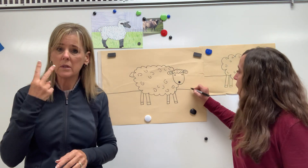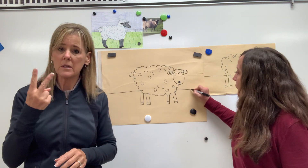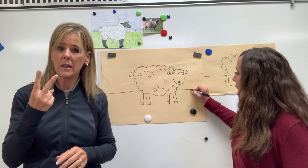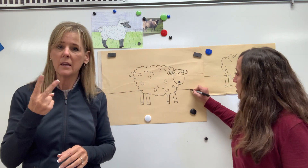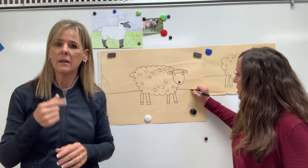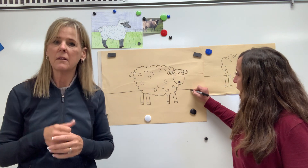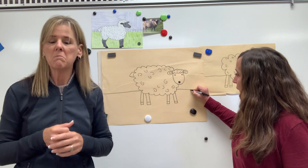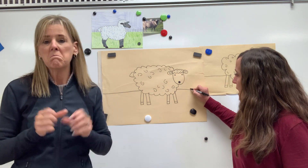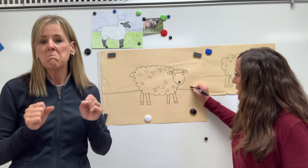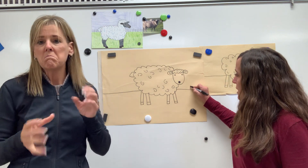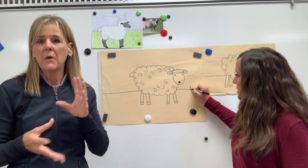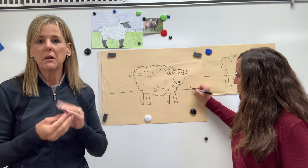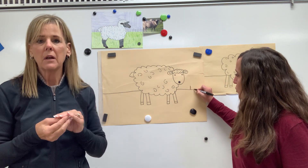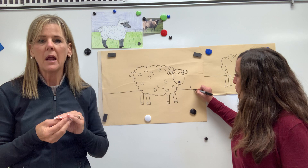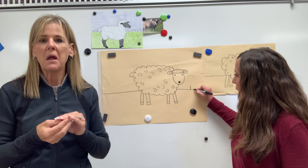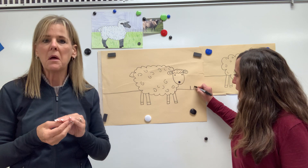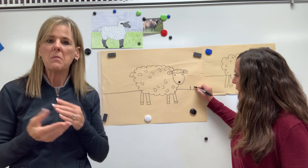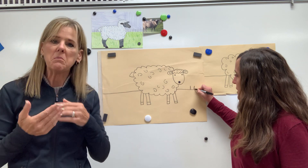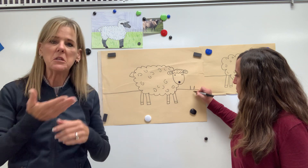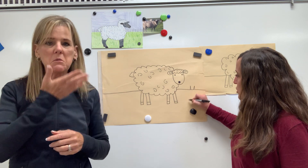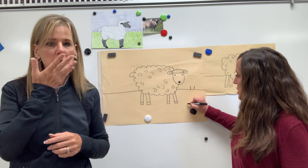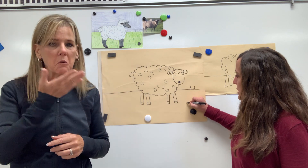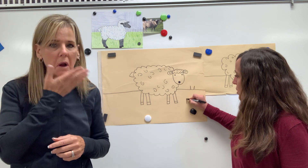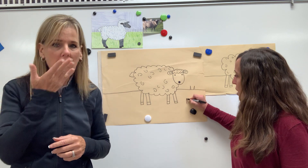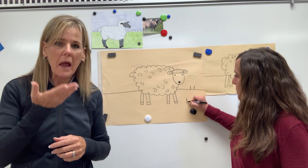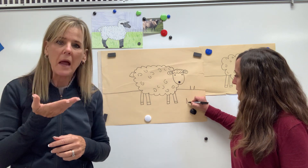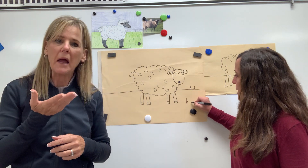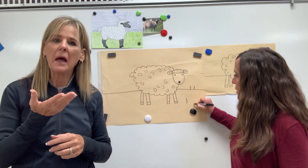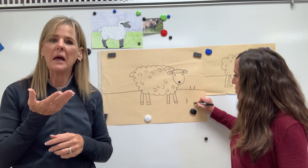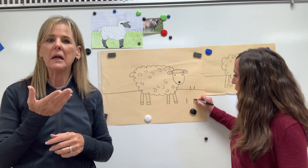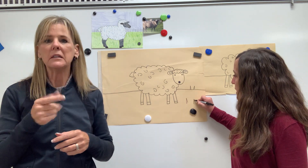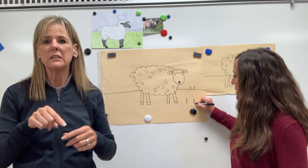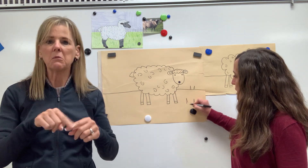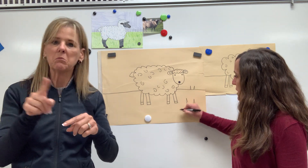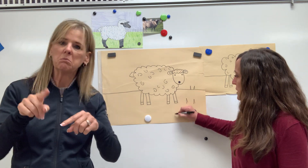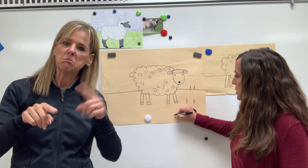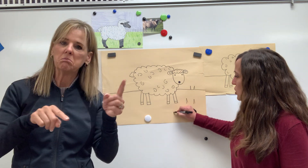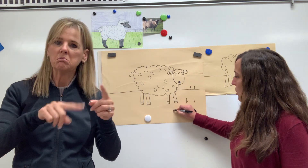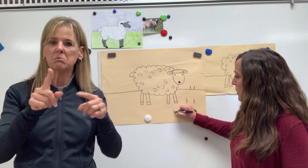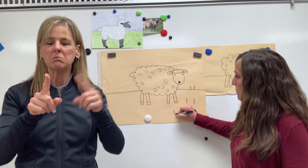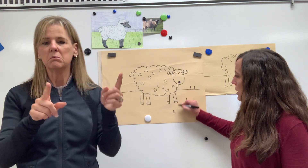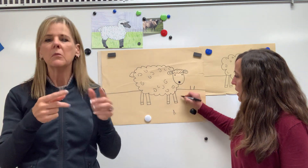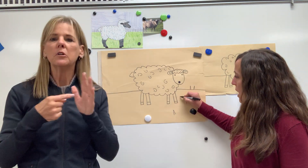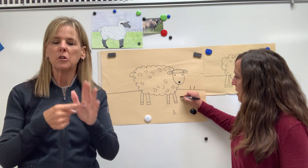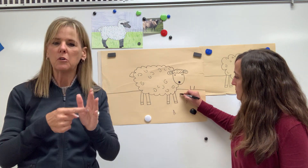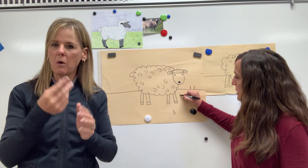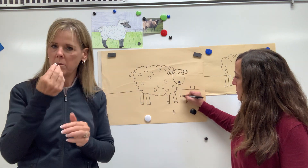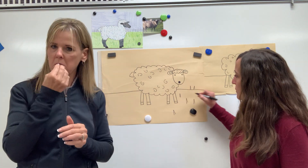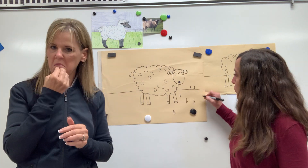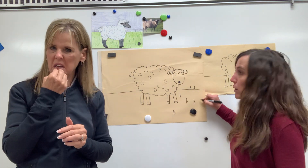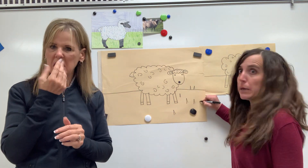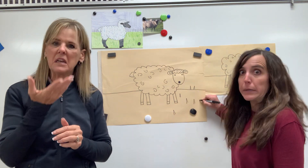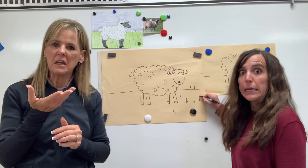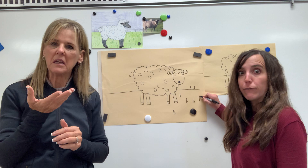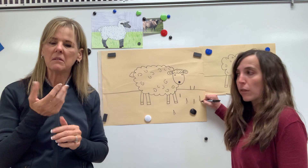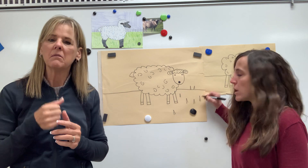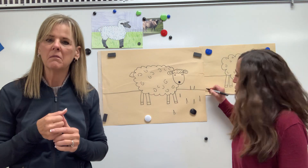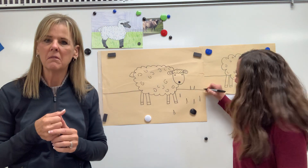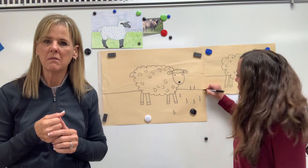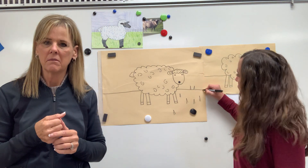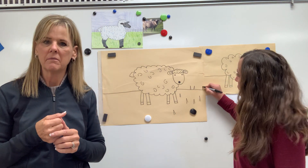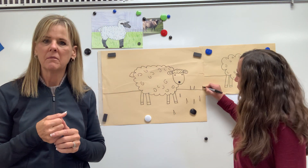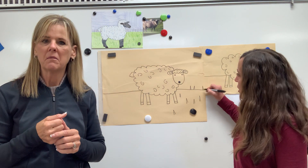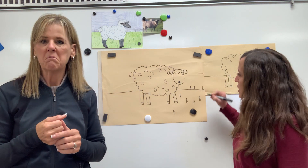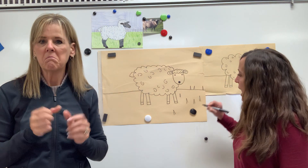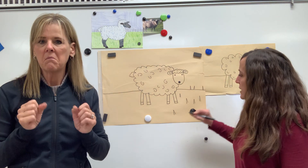see. I could add some grass with just little up and down lines like this to show him something for him to eat for